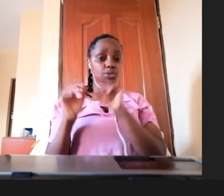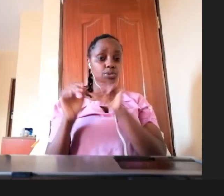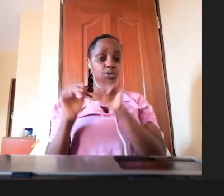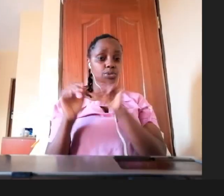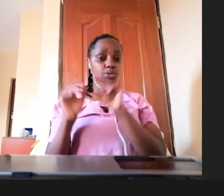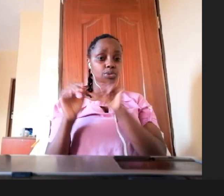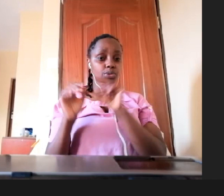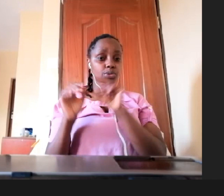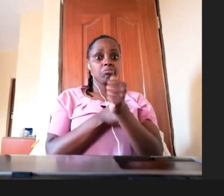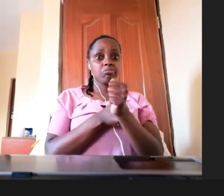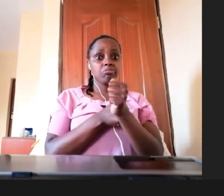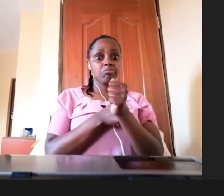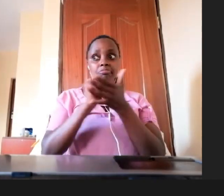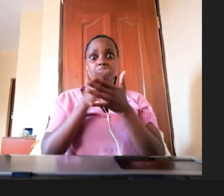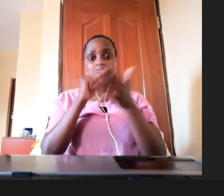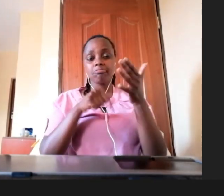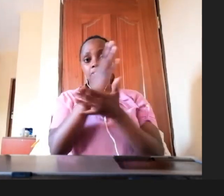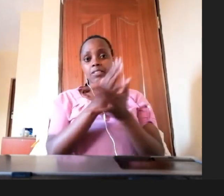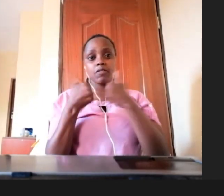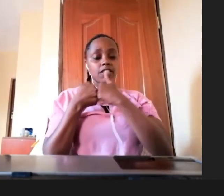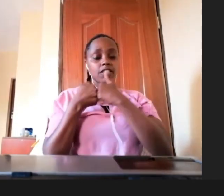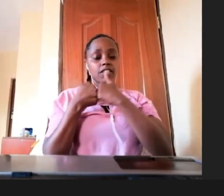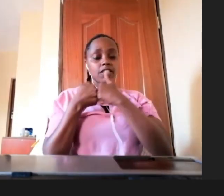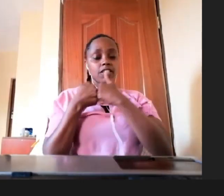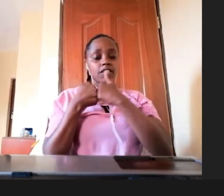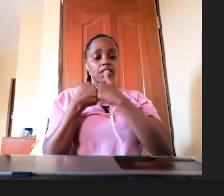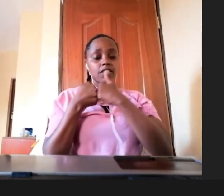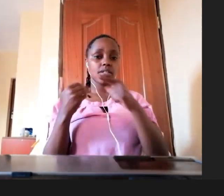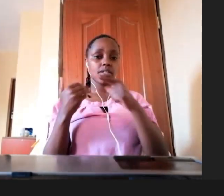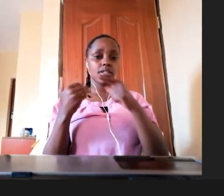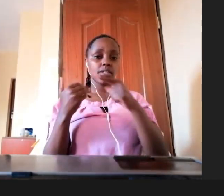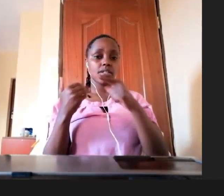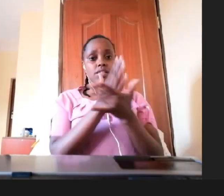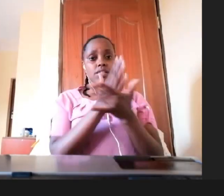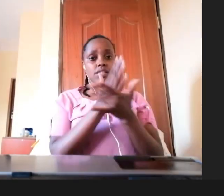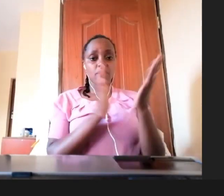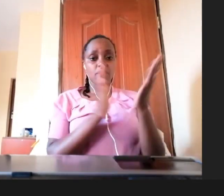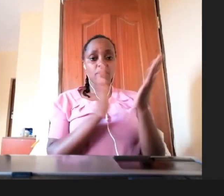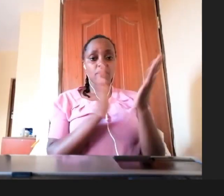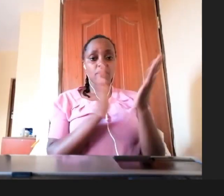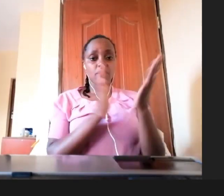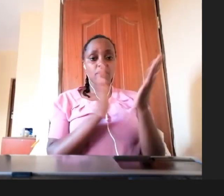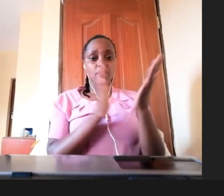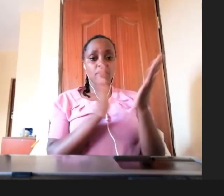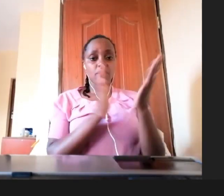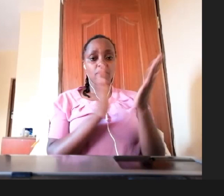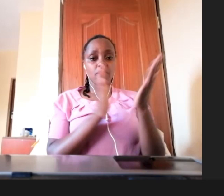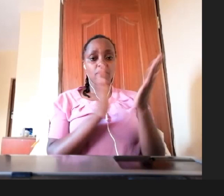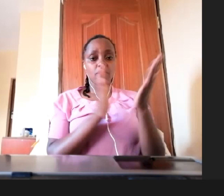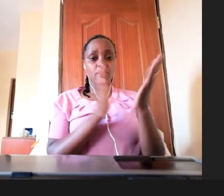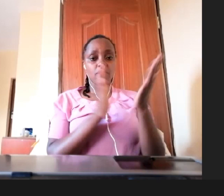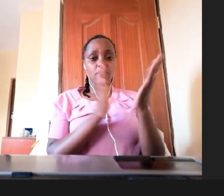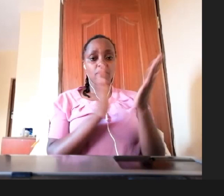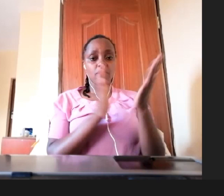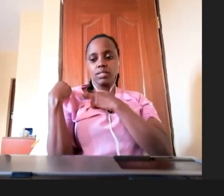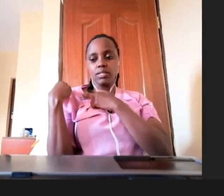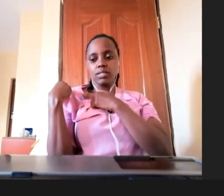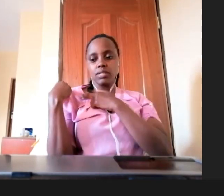We will write and say, these are some of the challenges that we have experienced, and these are some of the recommendations, so that if you take it up,